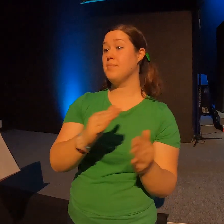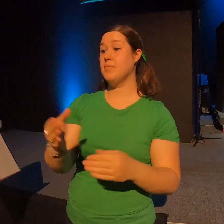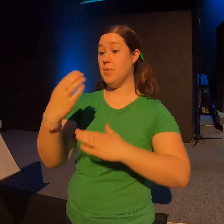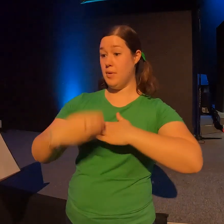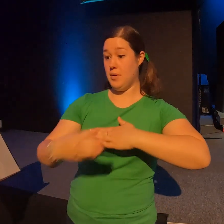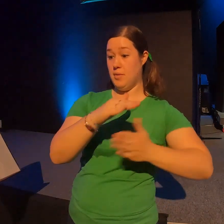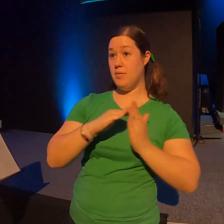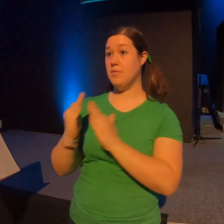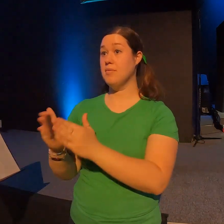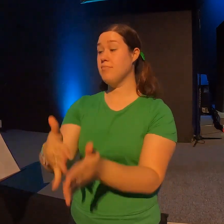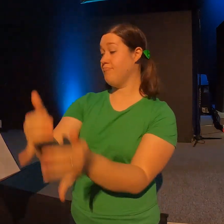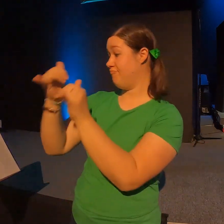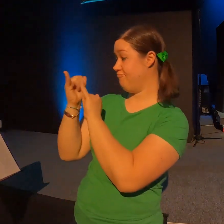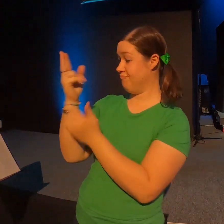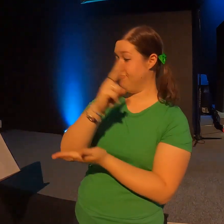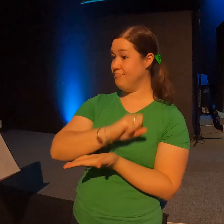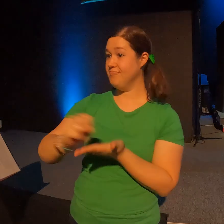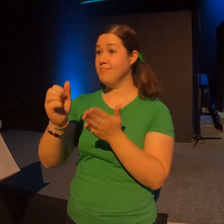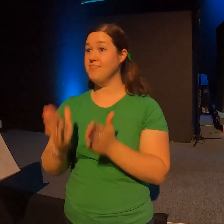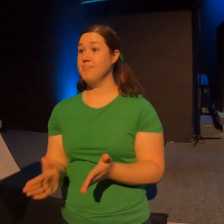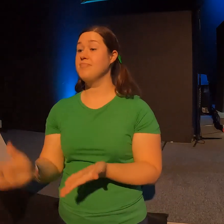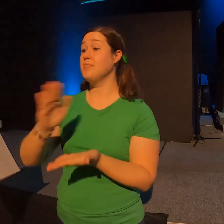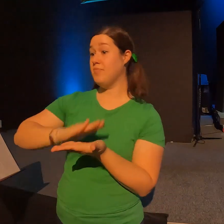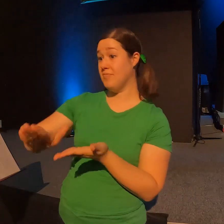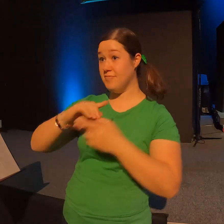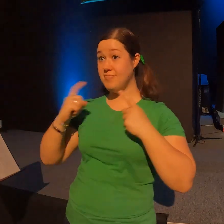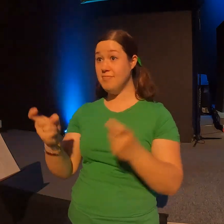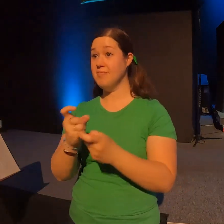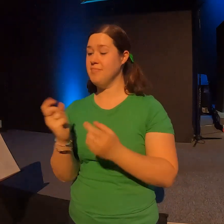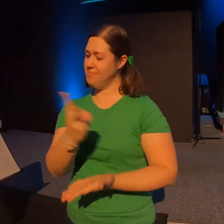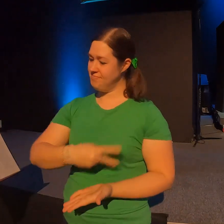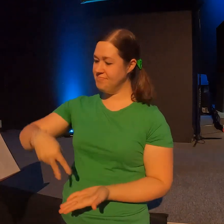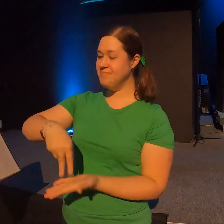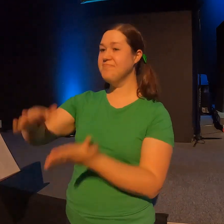communion of saints, the forgiveness of sins,